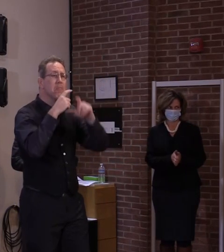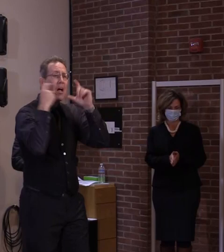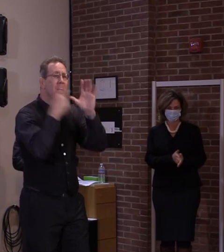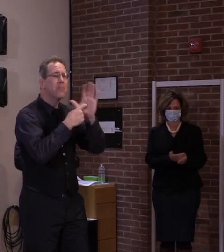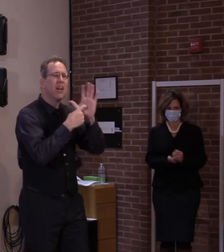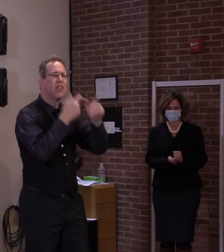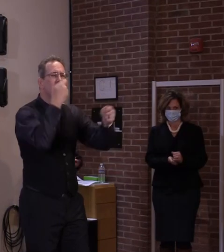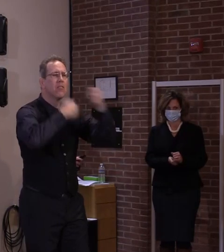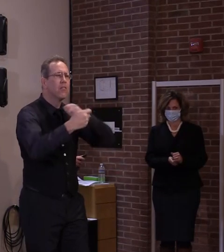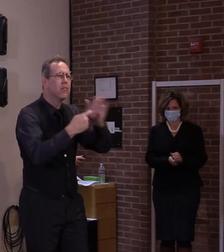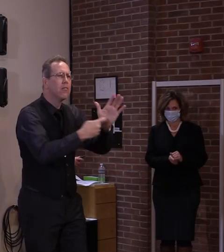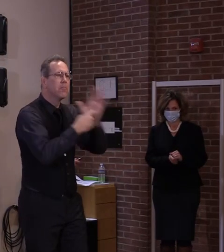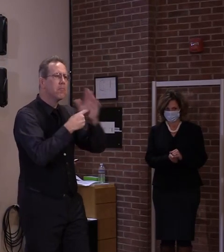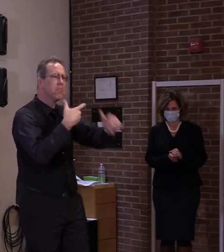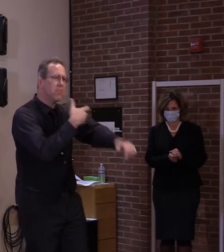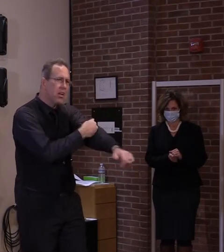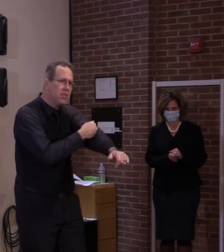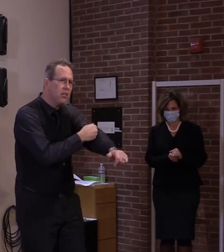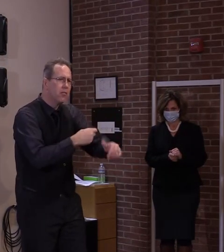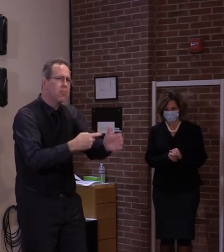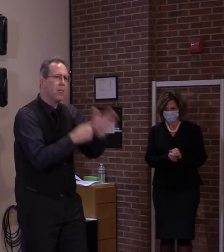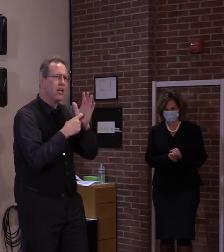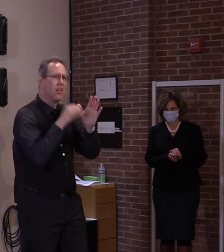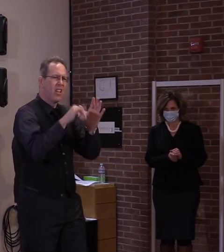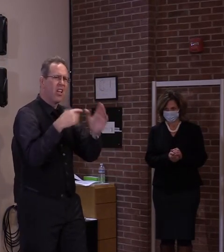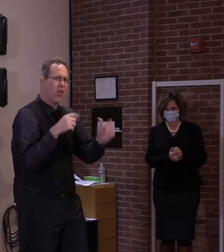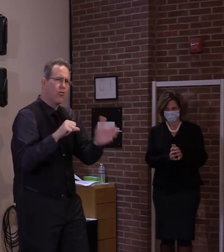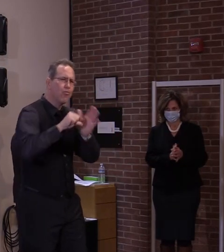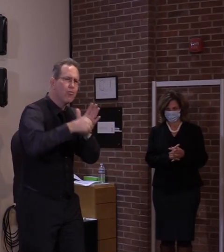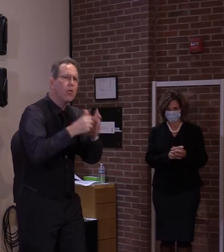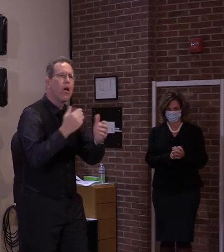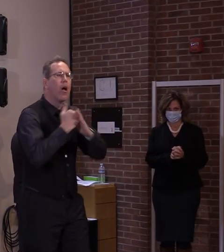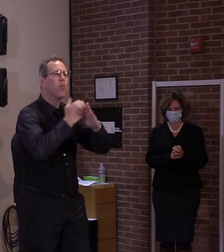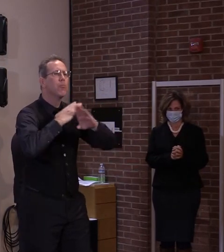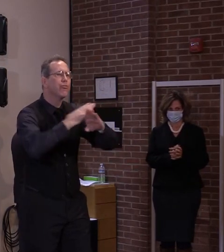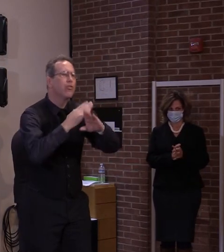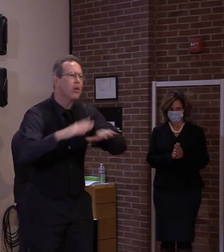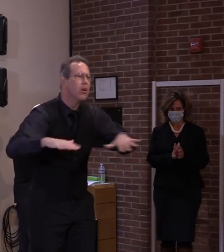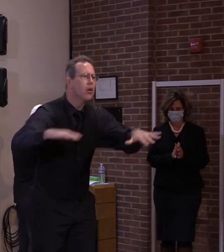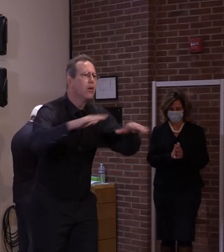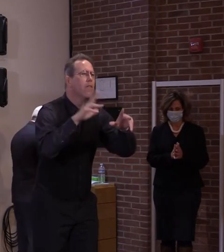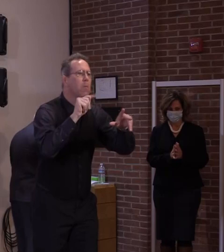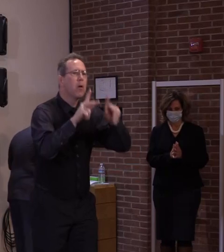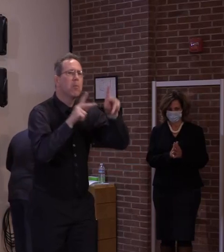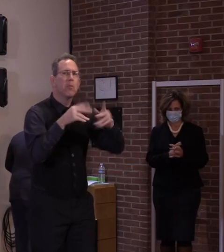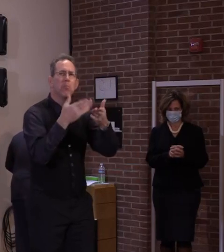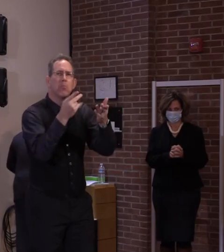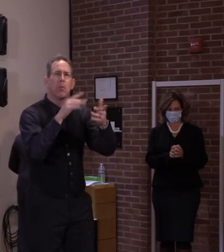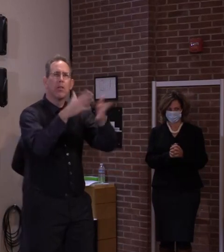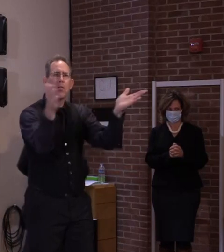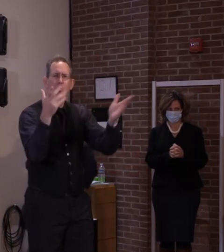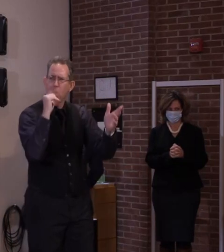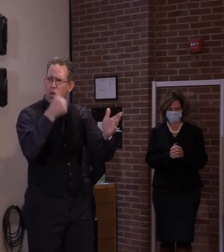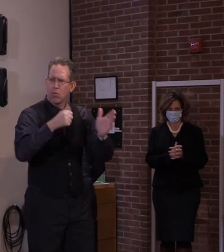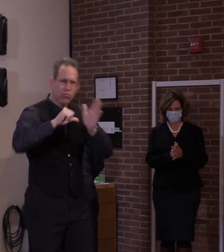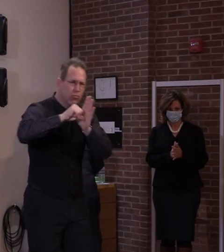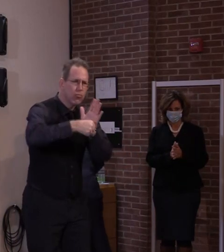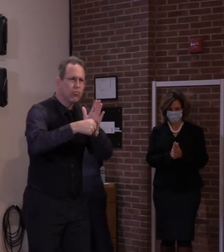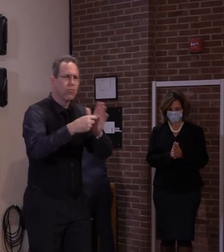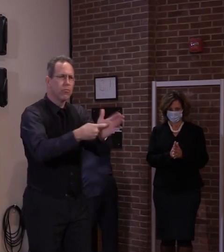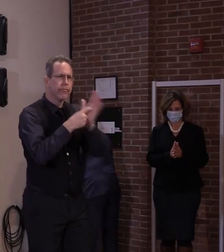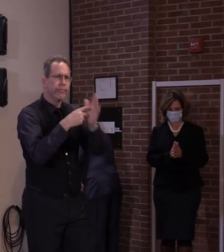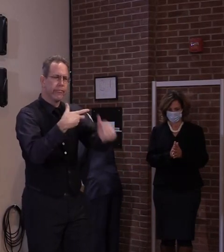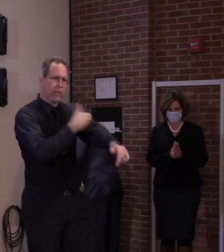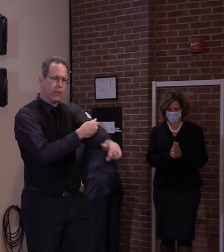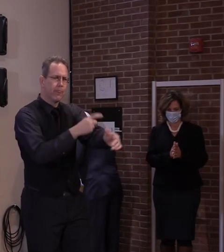in order to protect the public during this with this new variant? The availability, it may be that